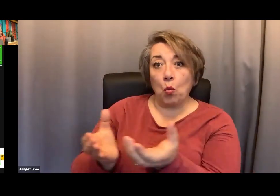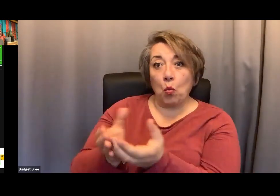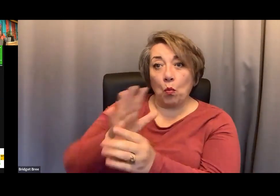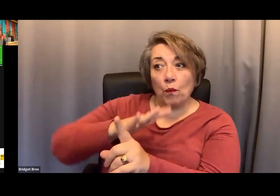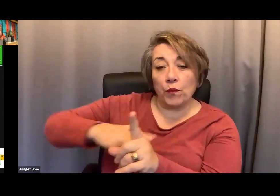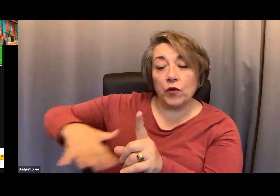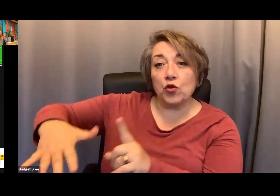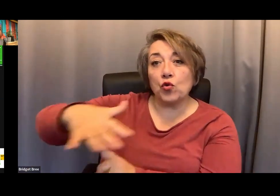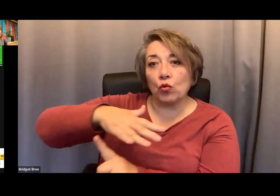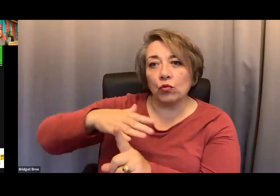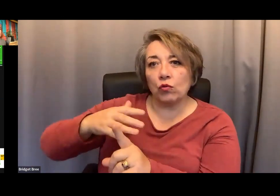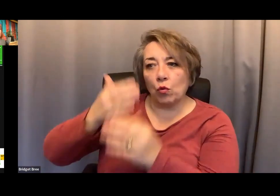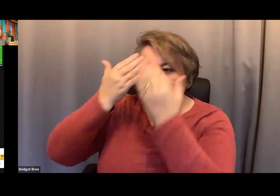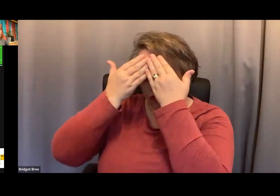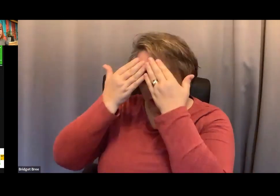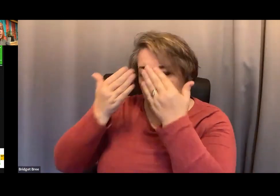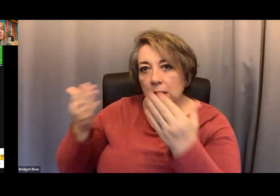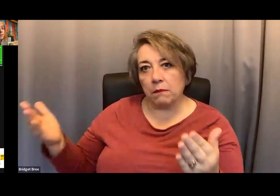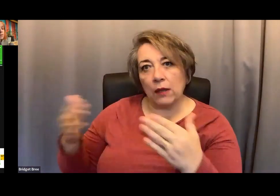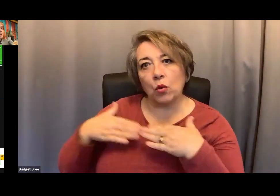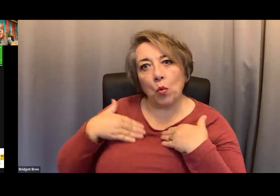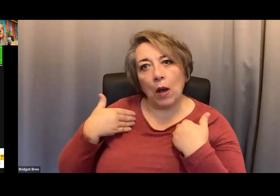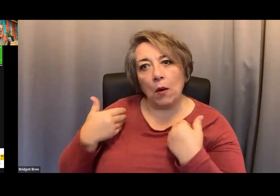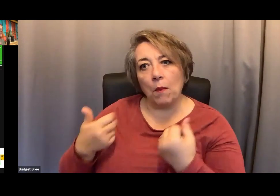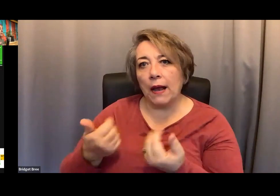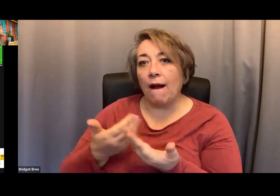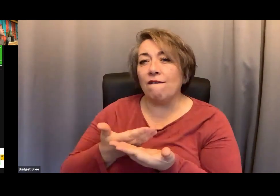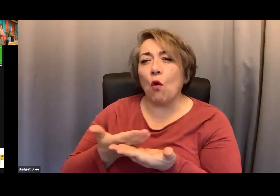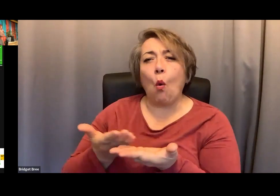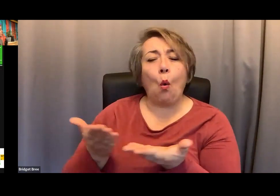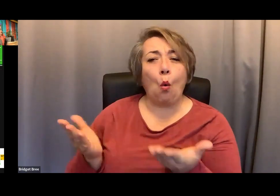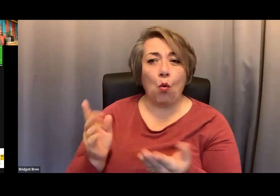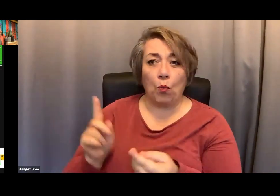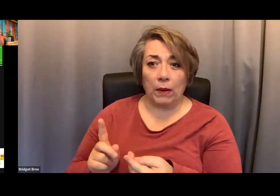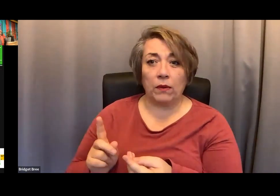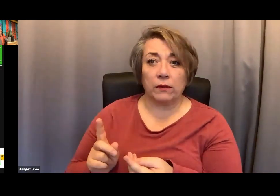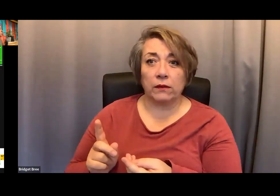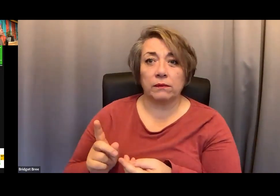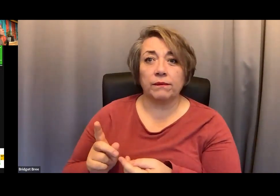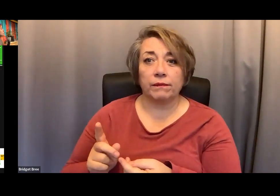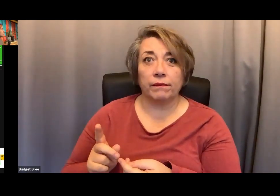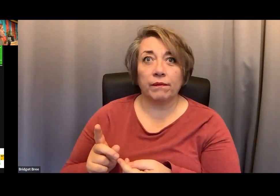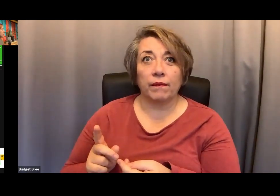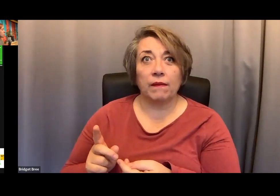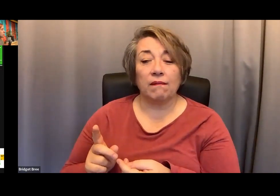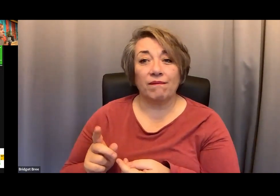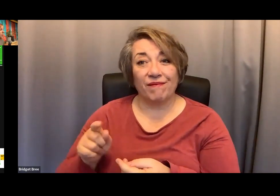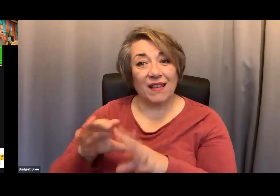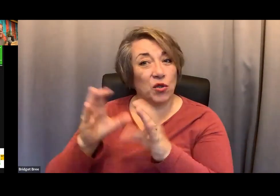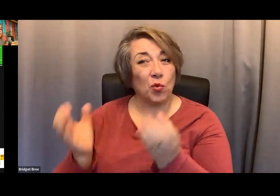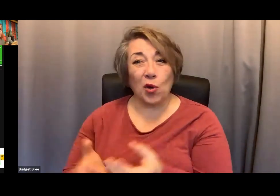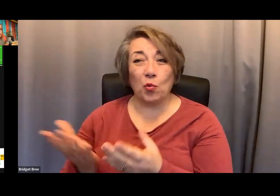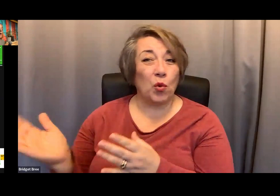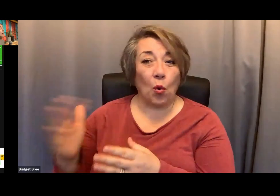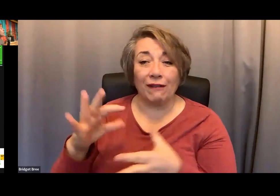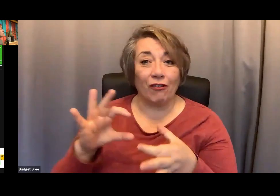well-being of all people? And this is about recognizing that in this globalized, connected world, so much of the actions we